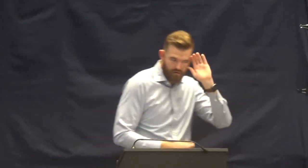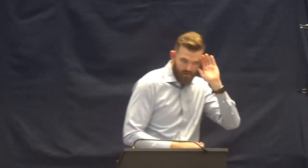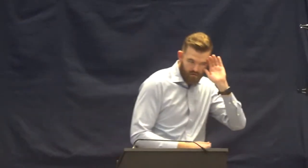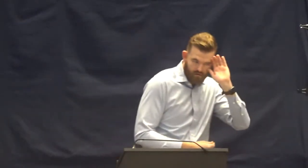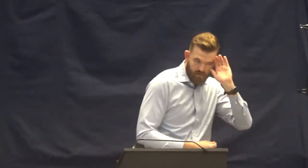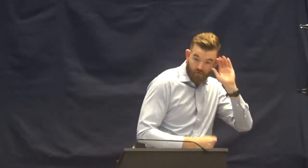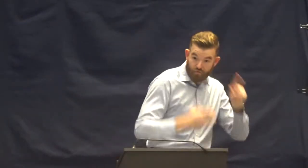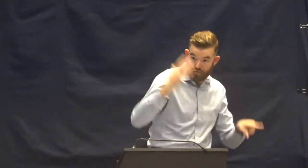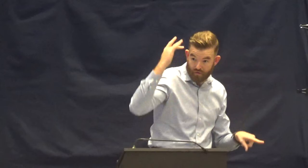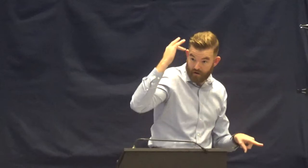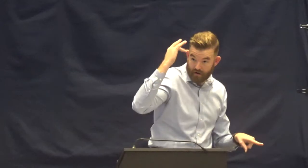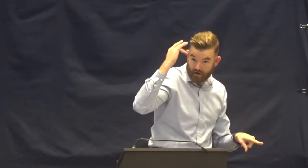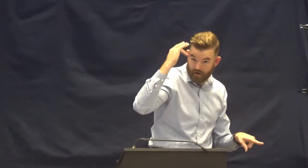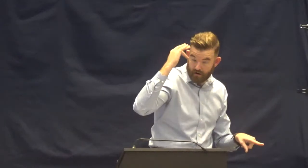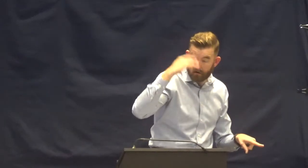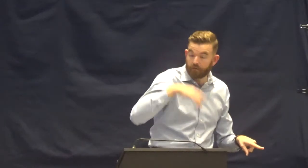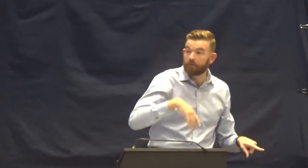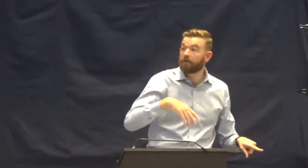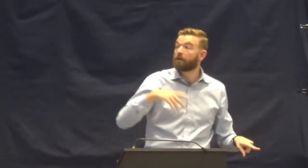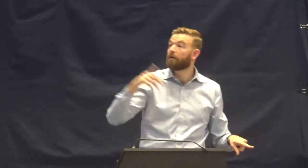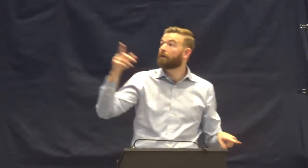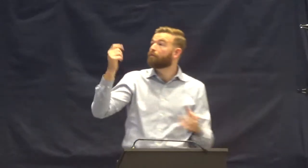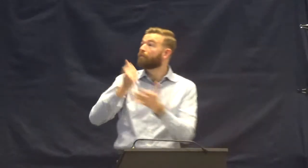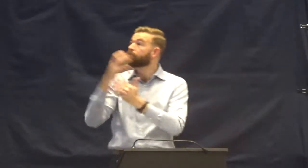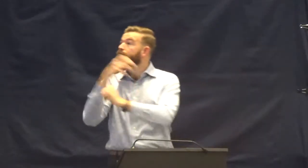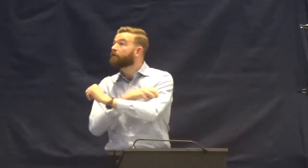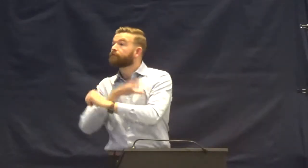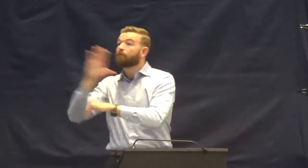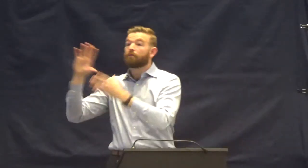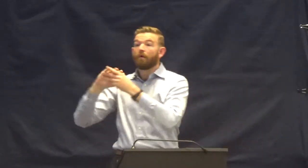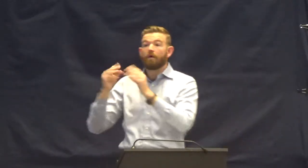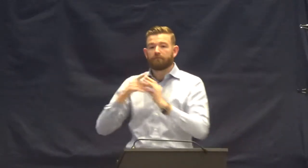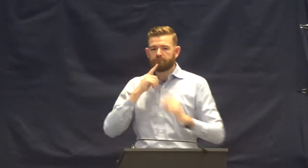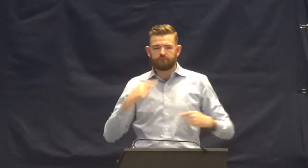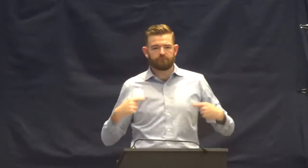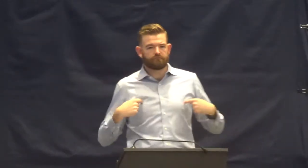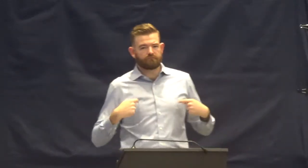oppressed. Listen to the indigenous people's stories.